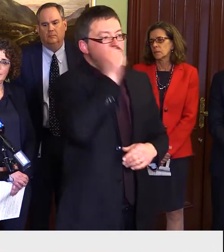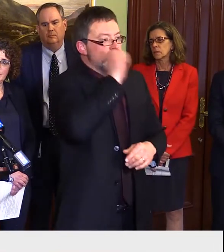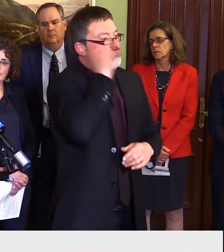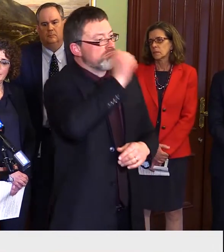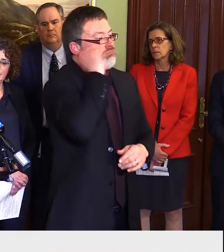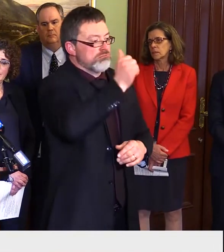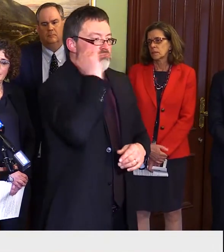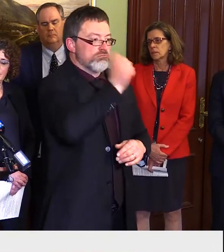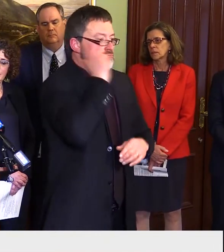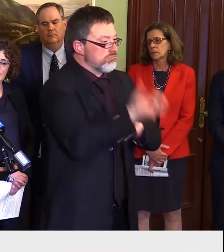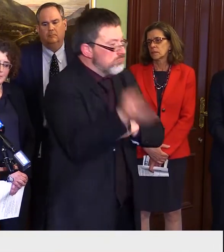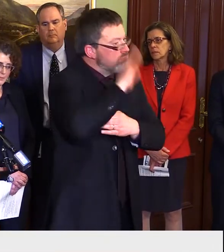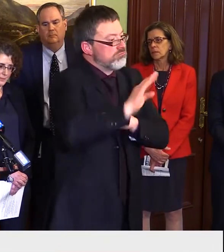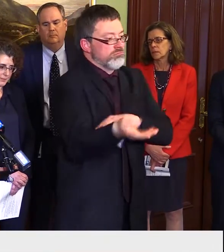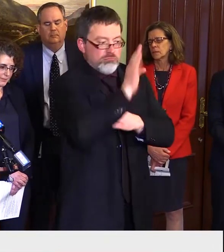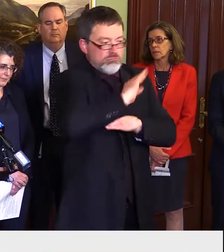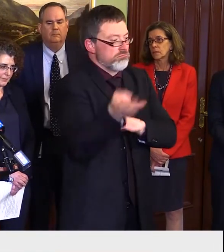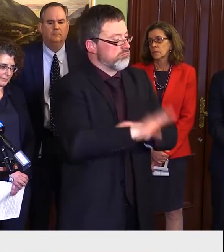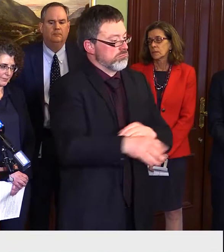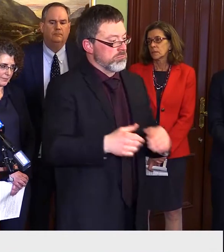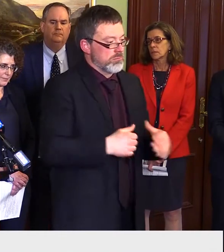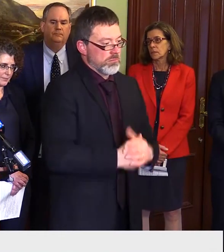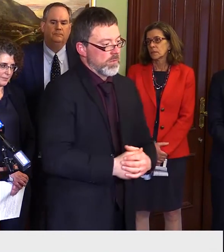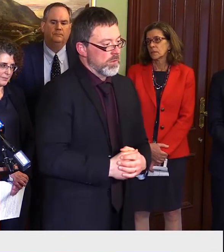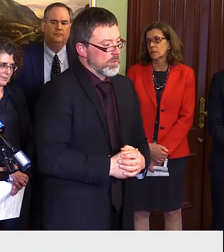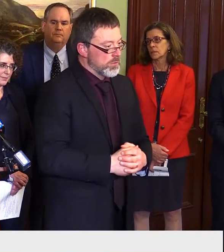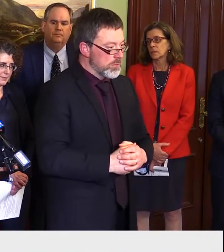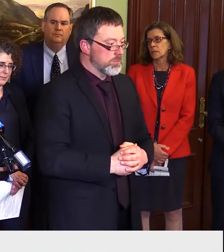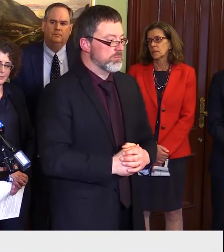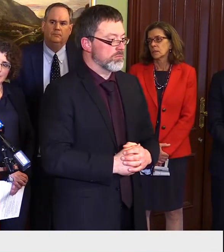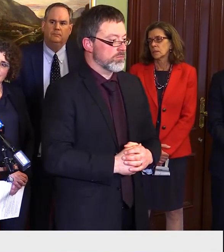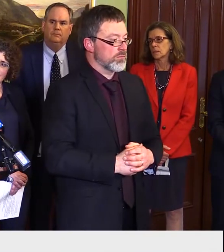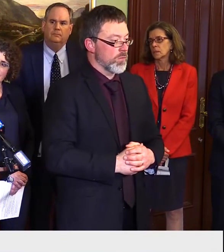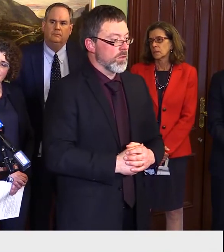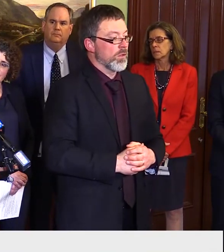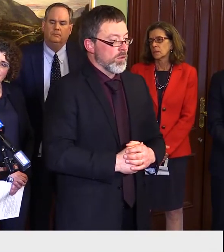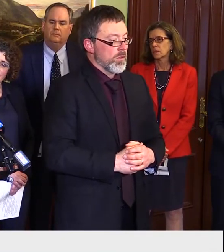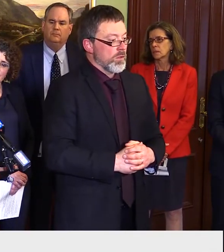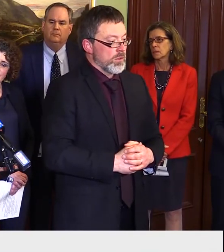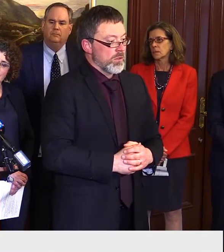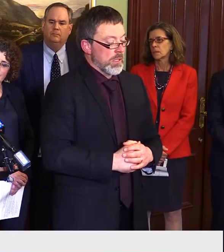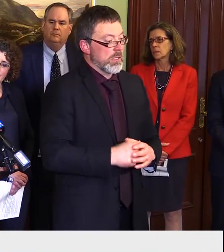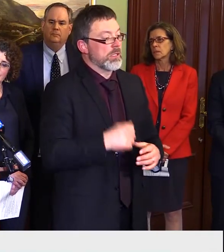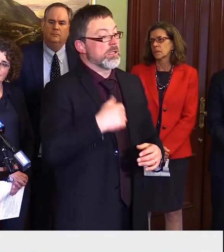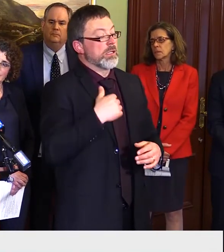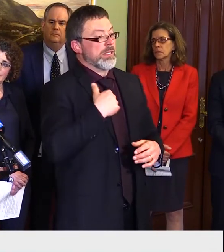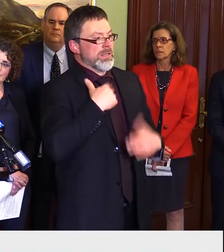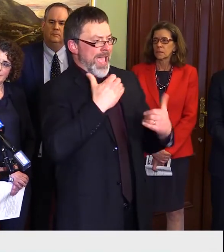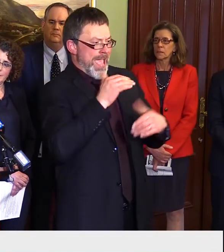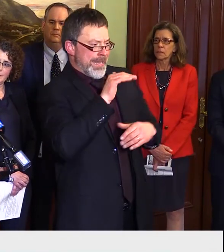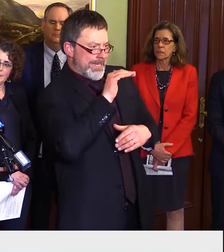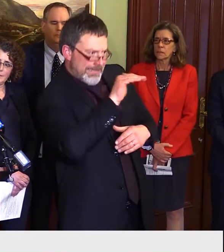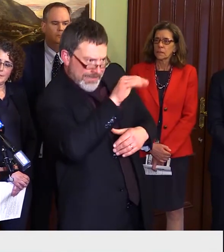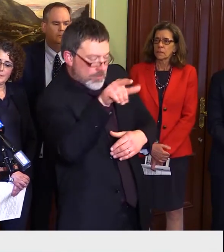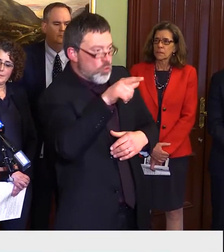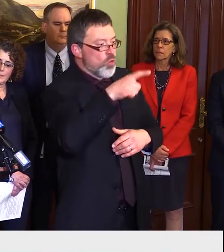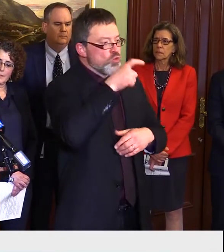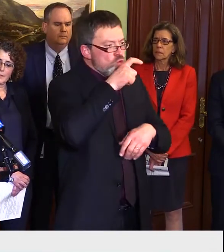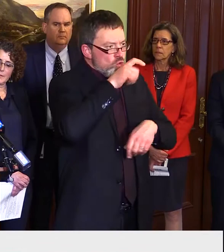to work with their local officials and emergency services and emergency management directors now and in the coming